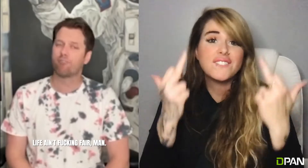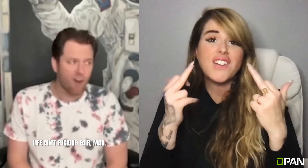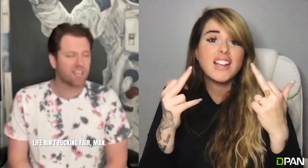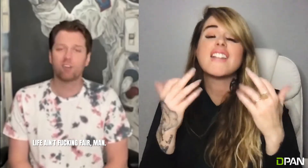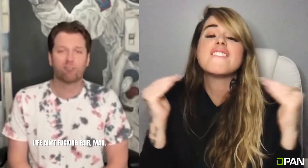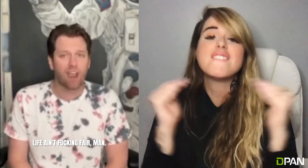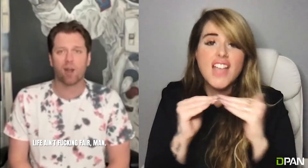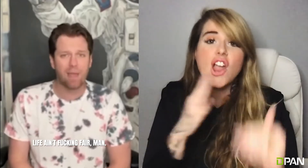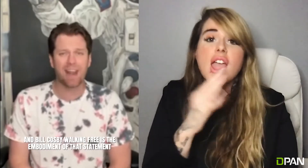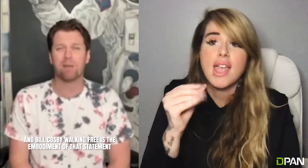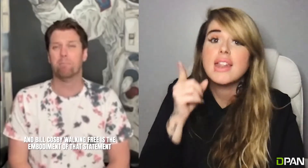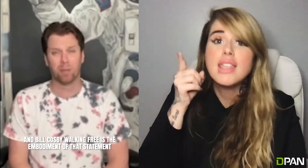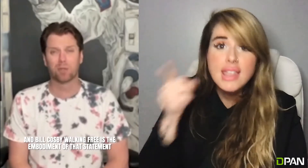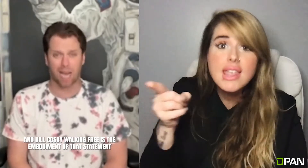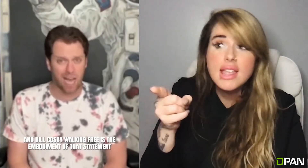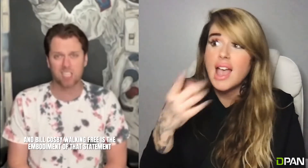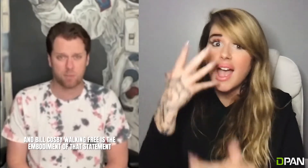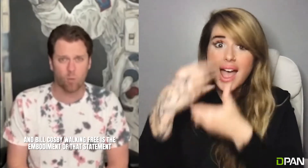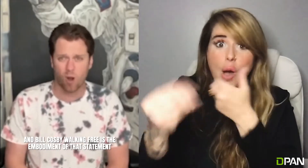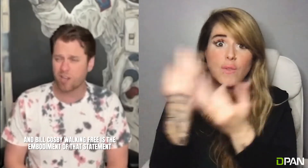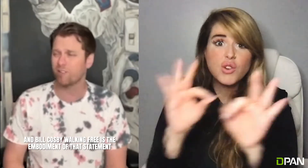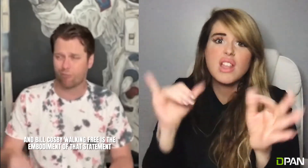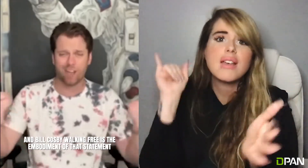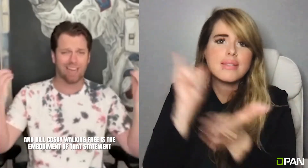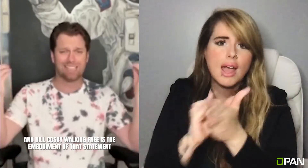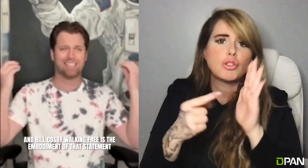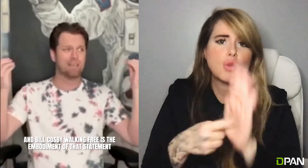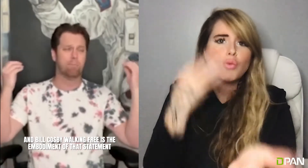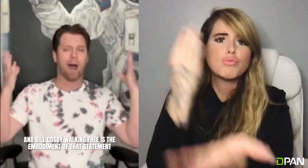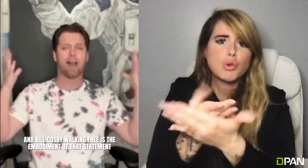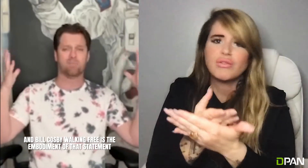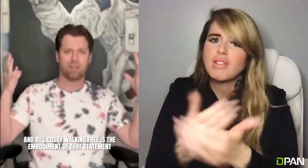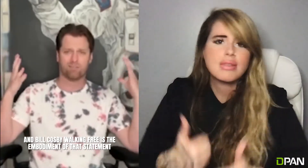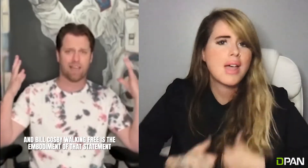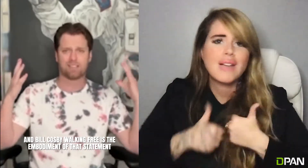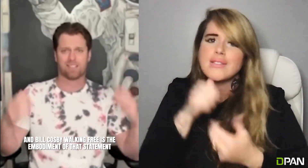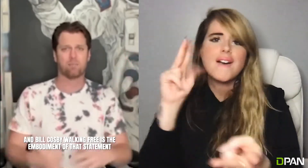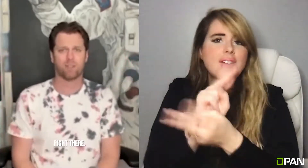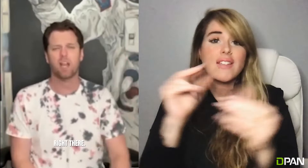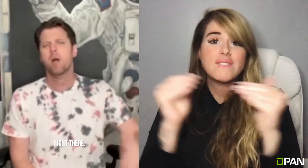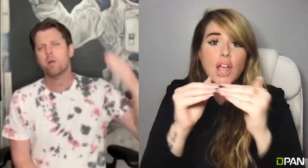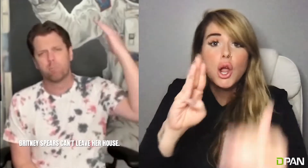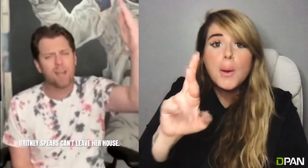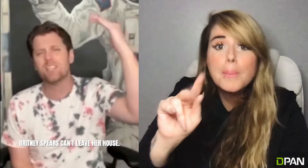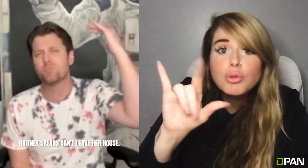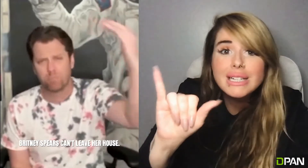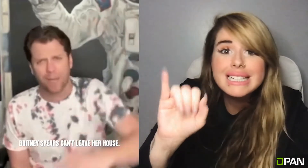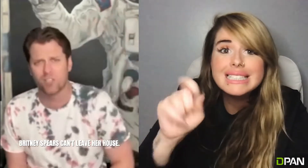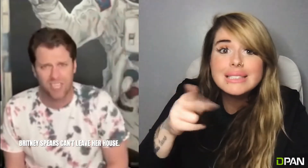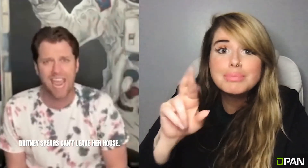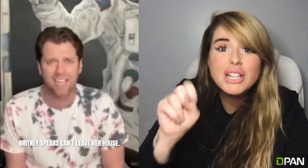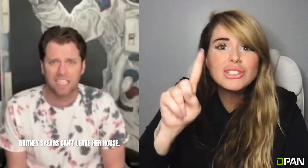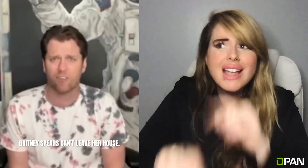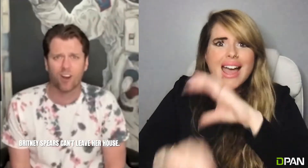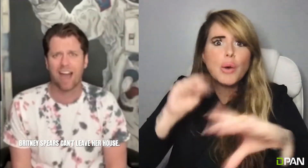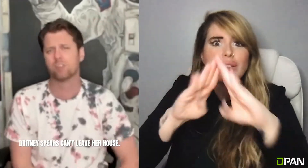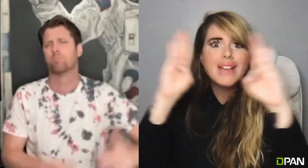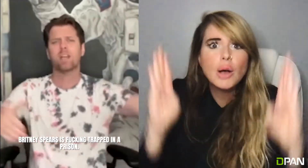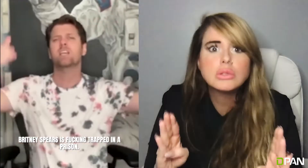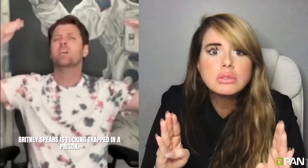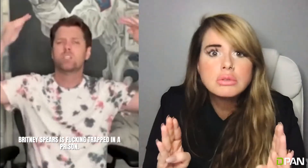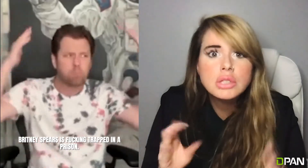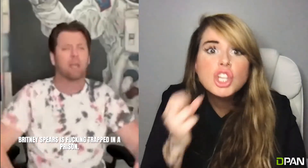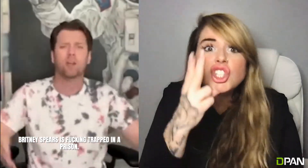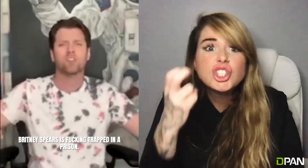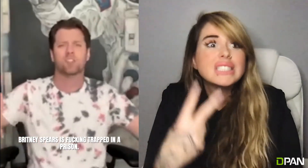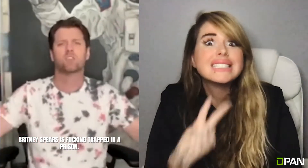ain't fucking fair, man, and Bill Cosby walking free is the embodiment of that statement right there. Britney Spears can't leave her house.